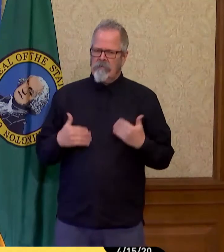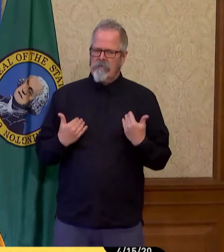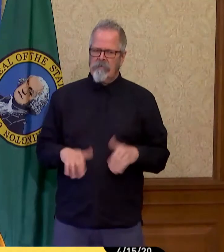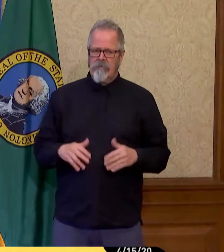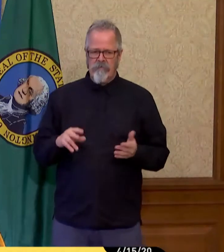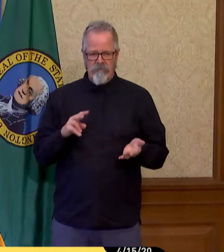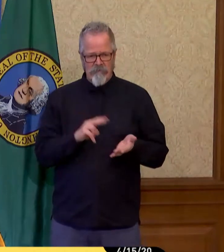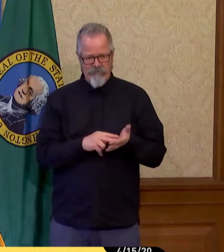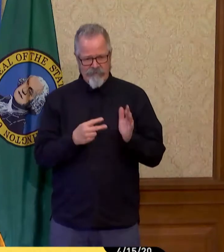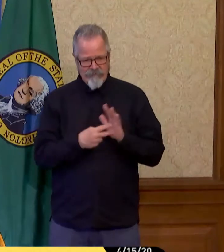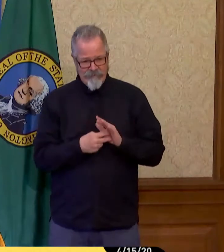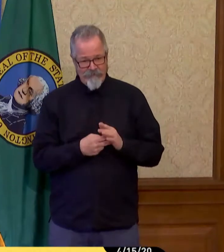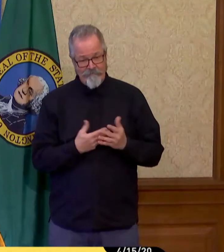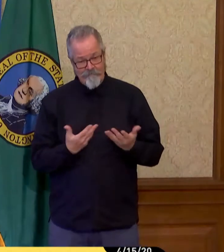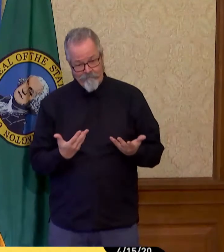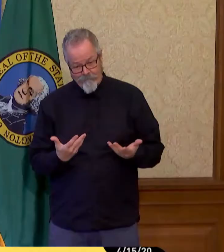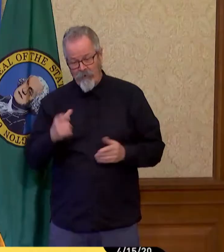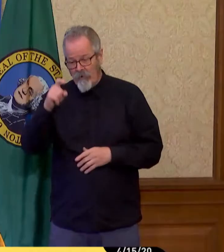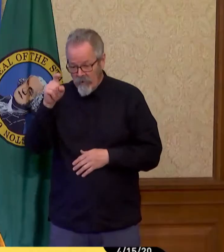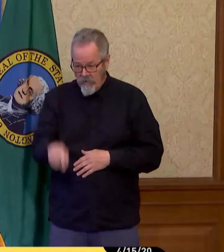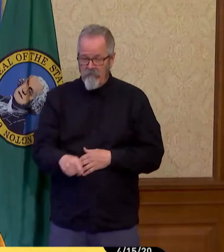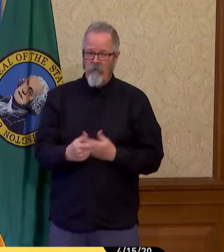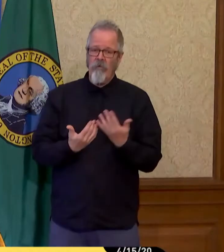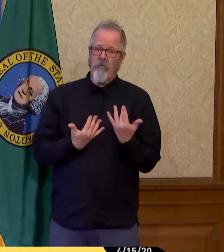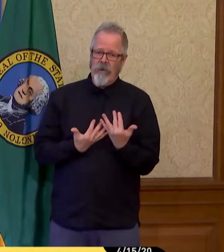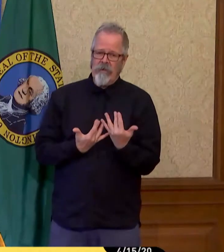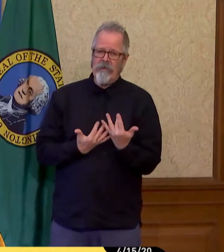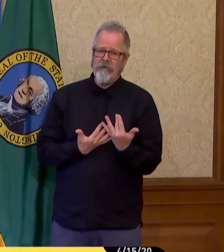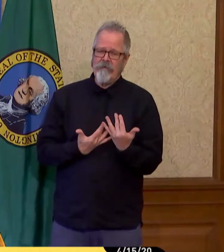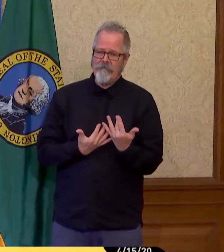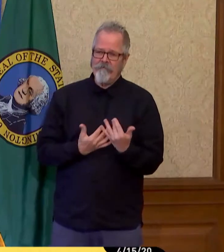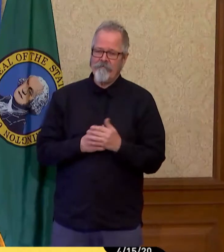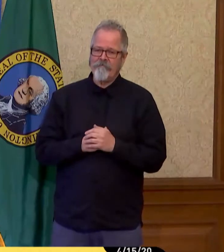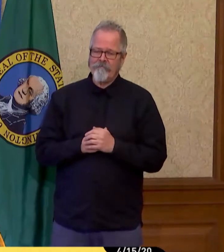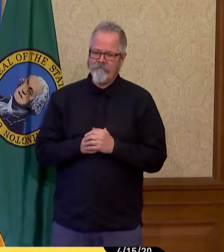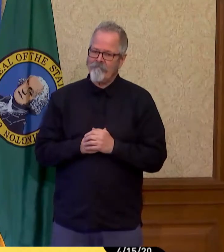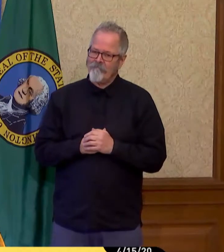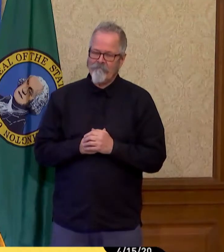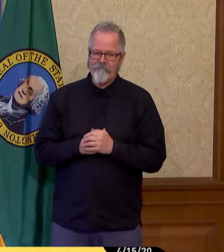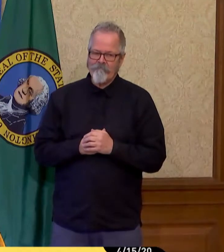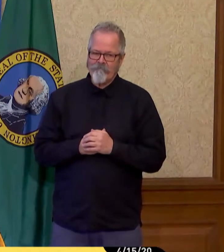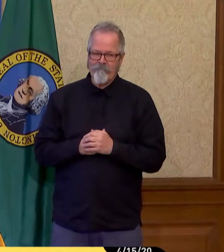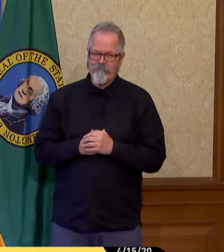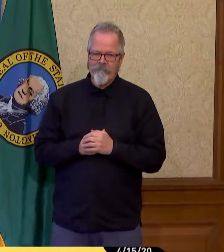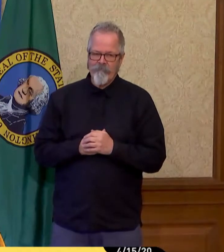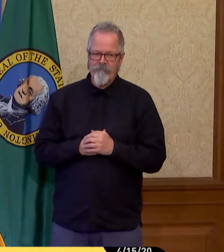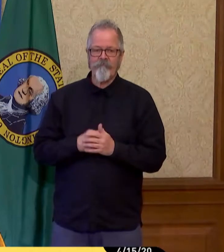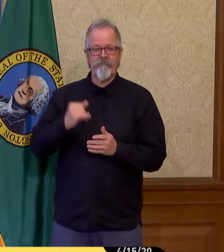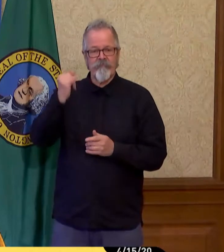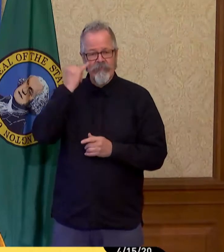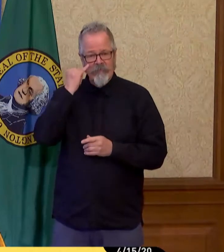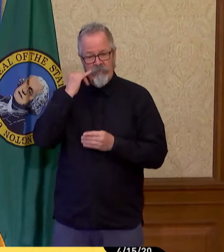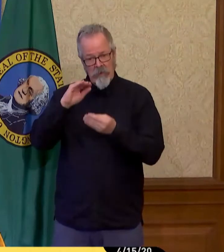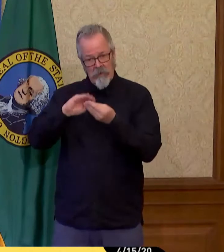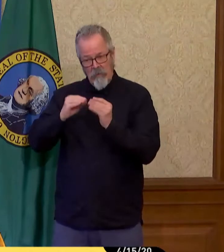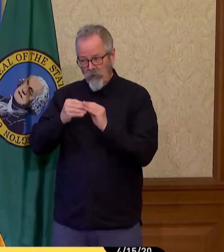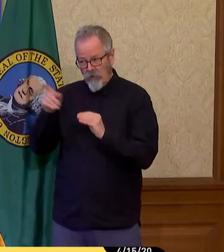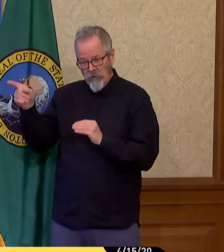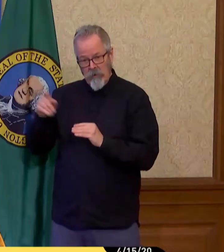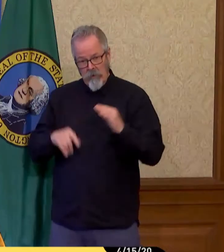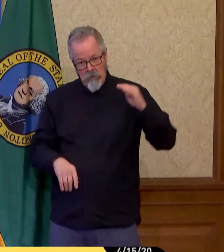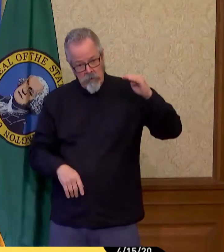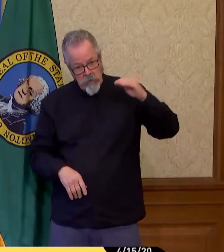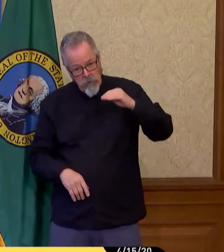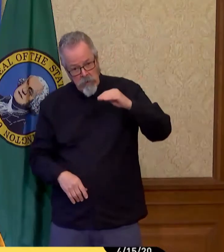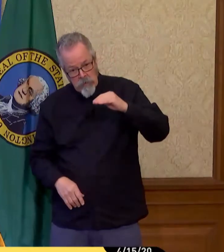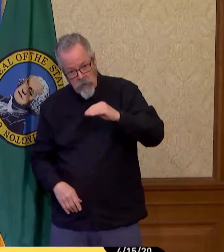we're searching for, if those things happen, then yes, we can consider that or other industries as well. But those things need to happen.